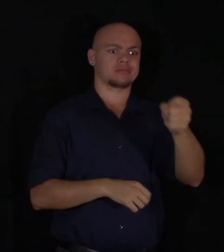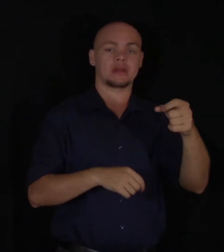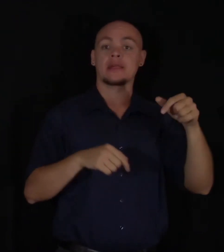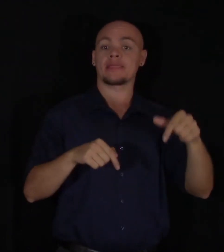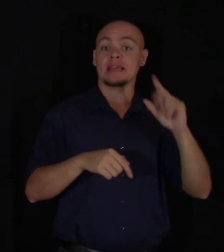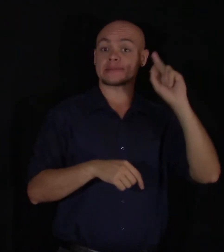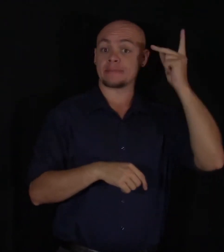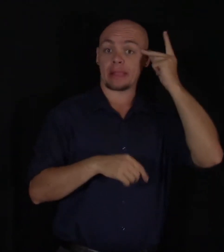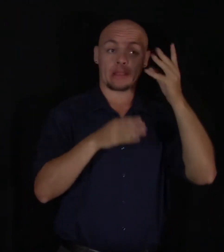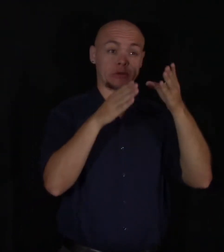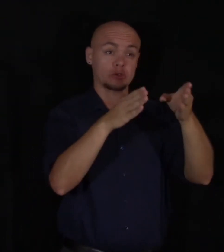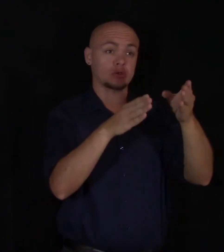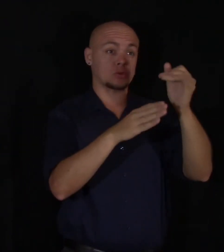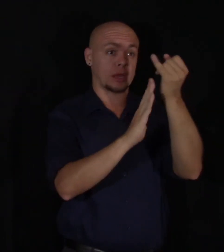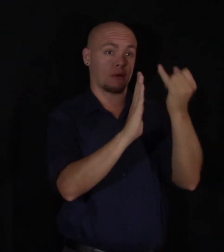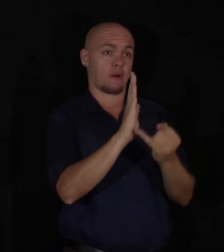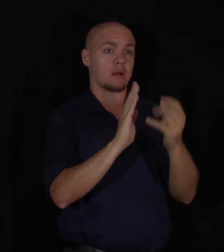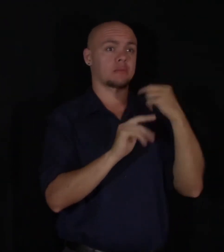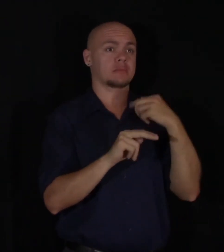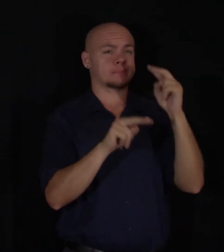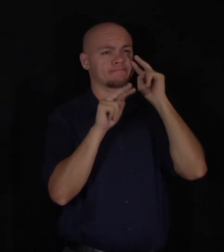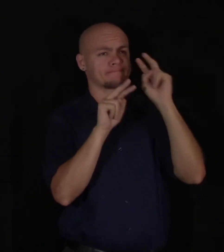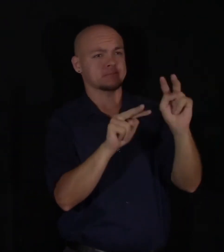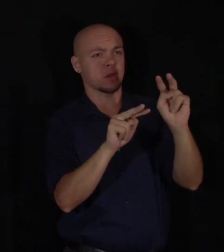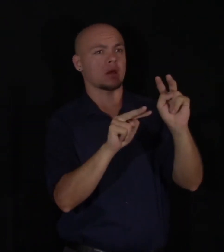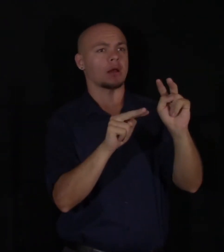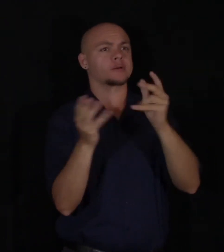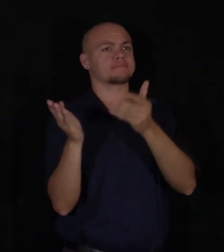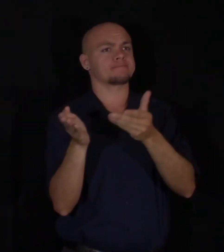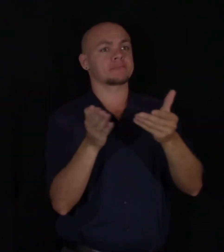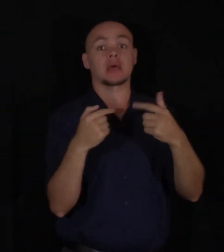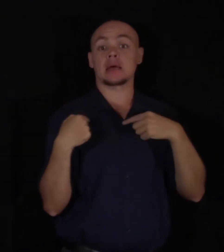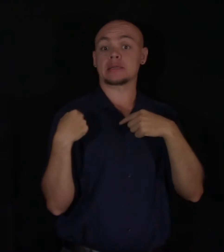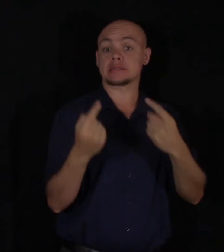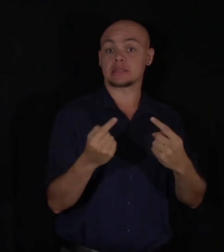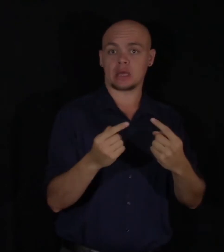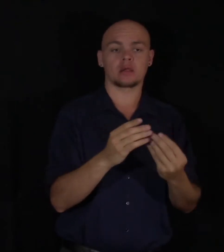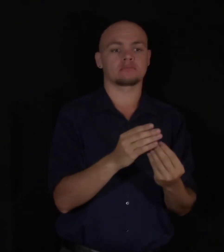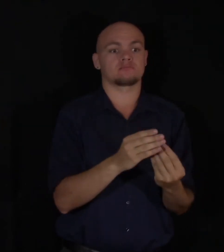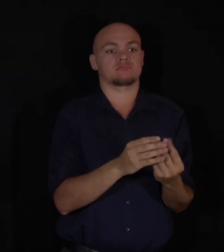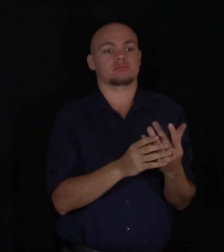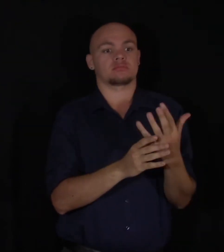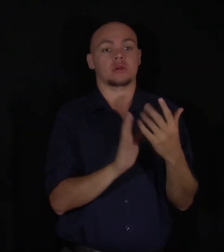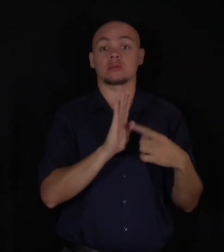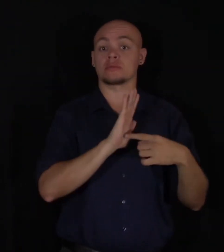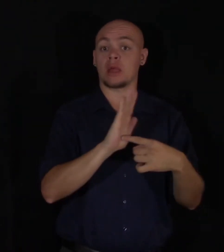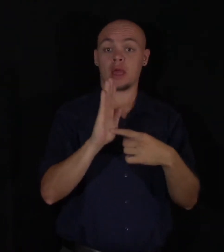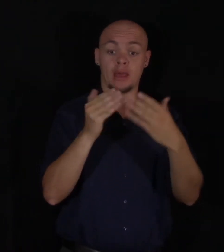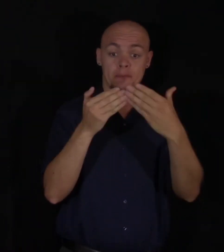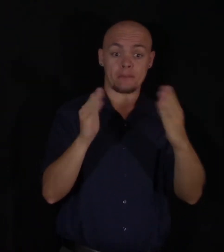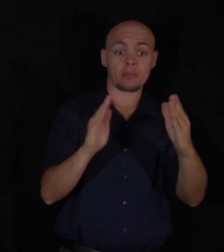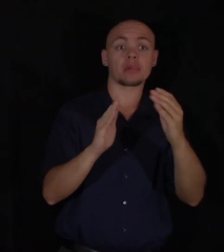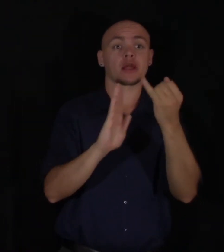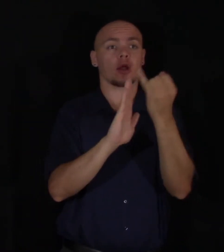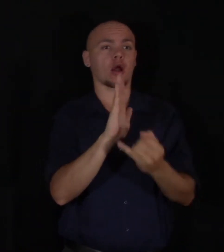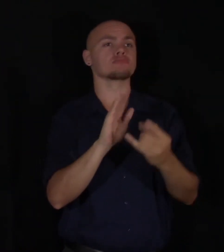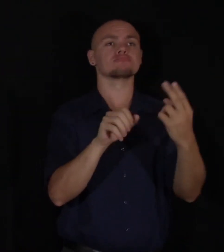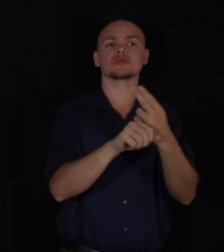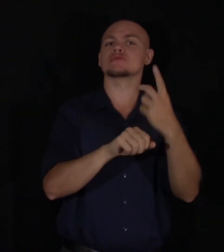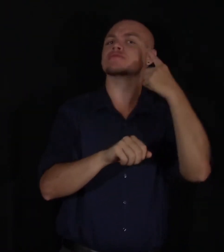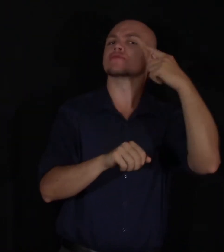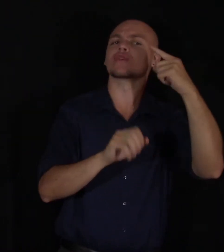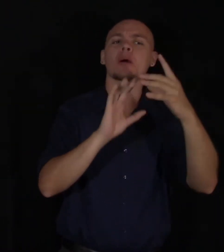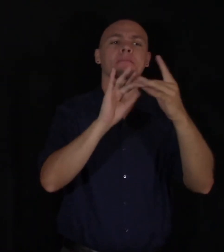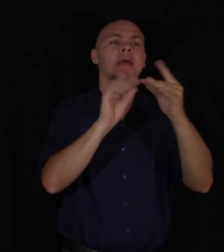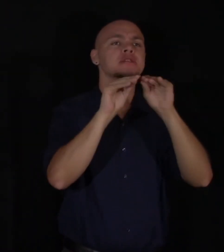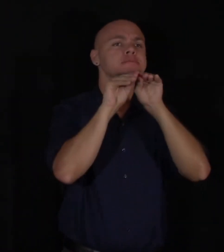I saw, growing up, carrying it with me until I felt it bloom, guiding me to utilize public art to send a message. I wonder how